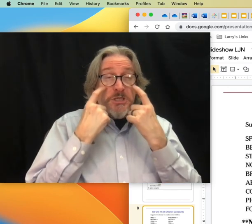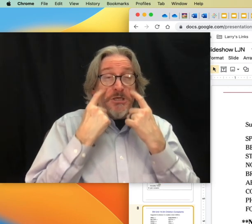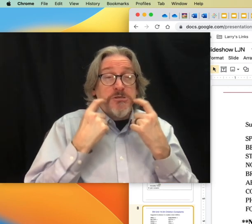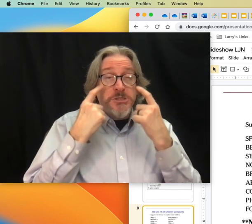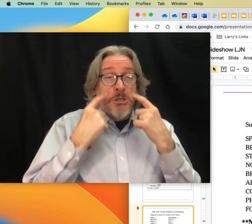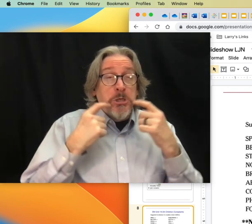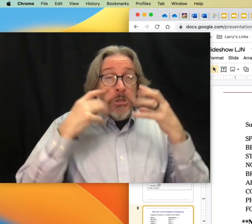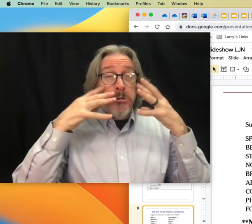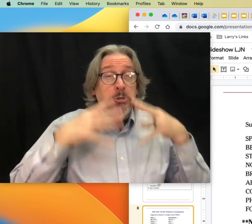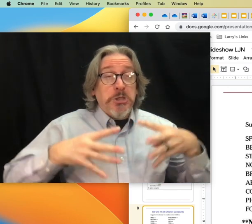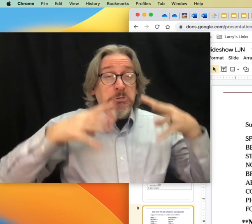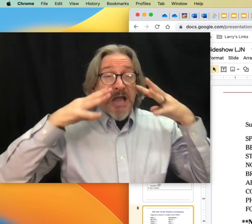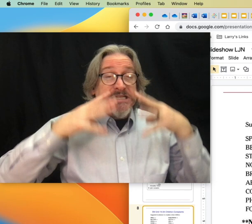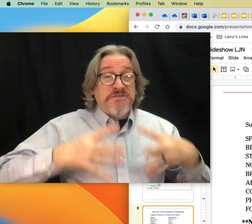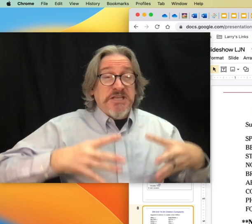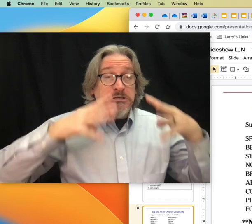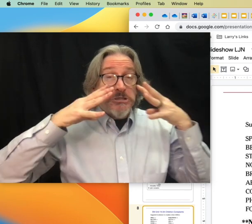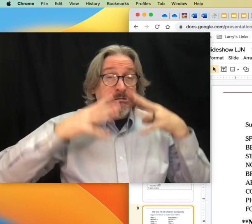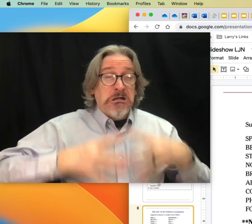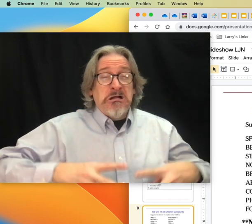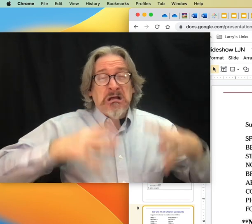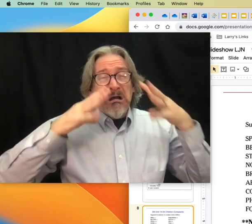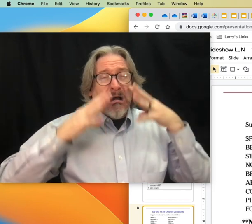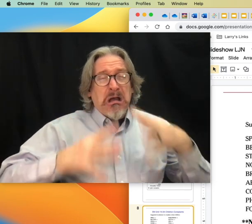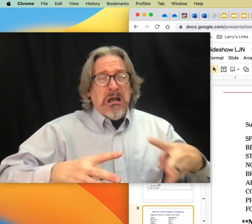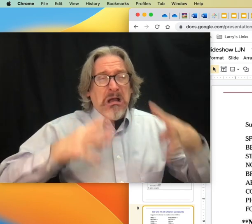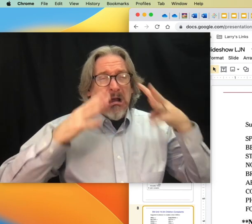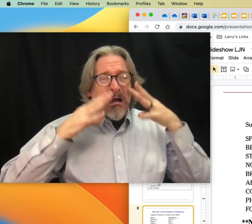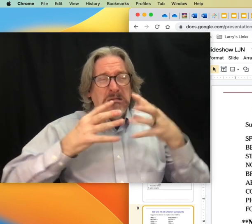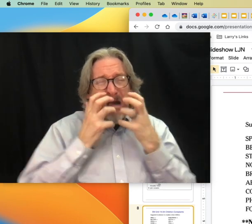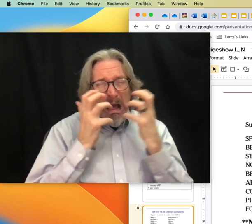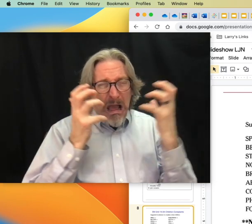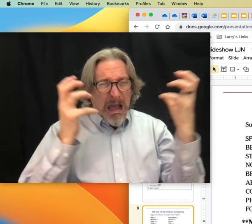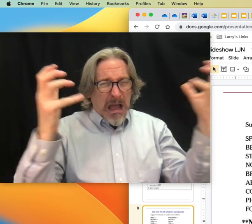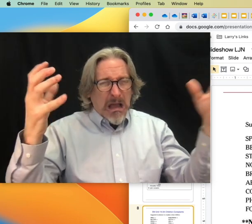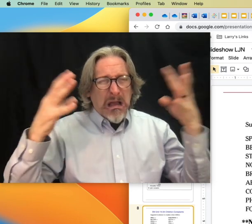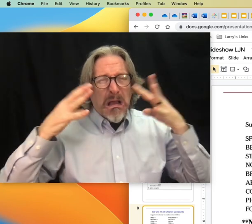you could do tears, you could do lots of tears.